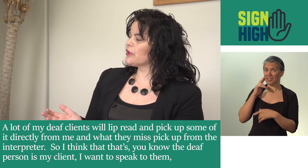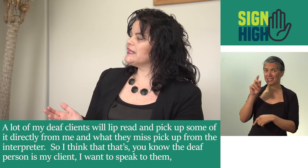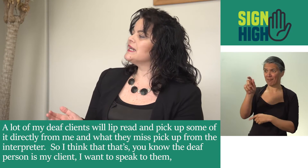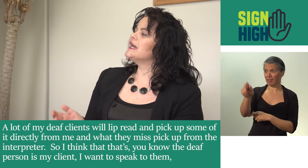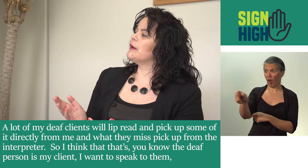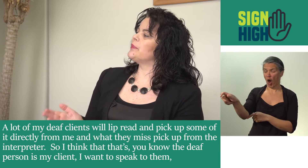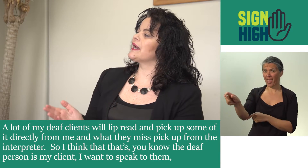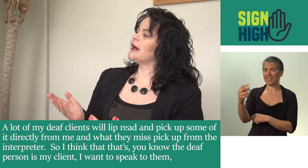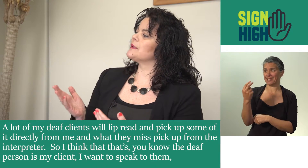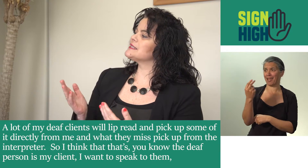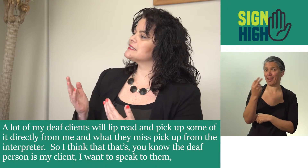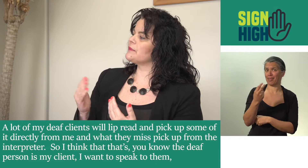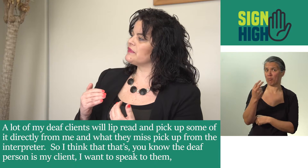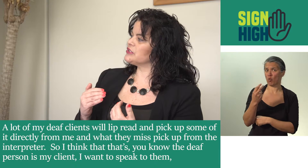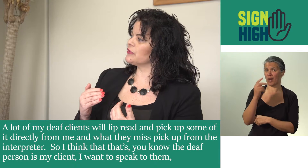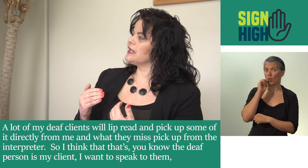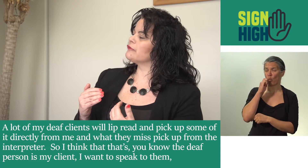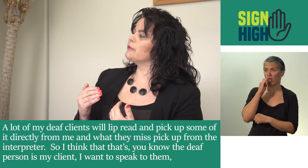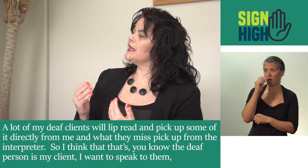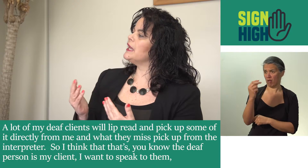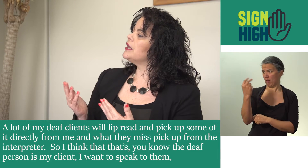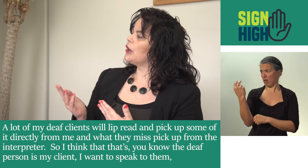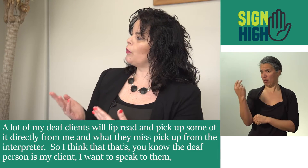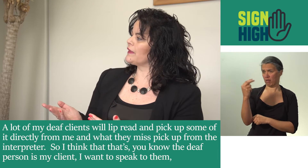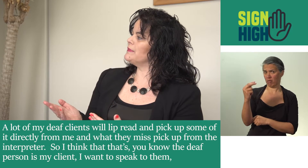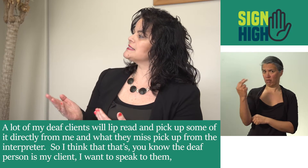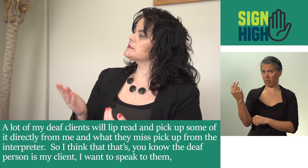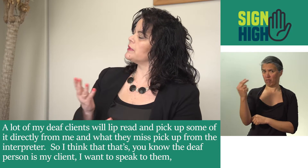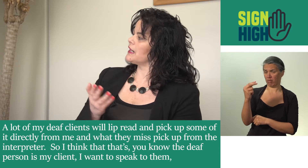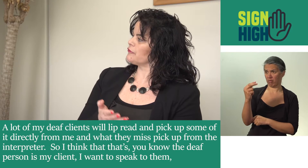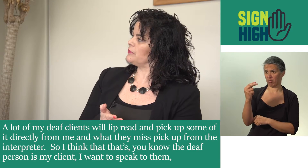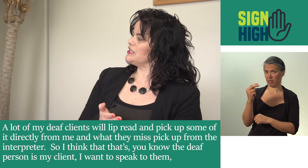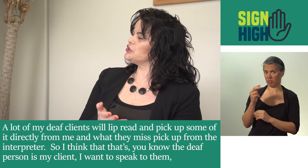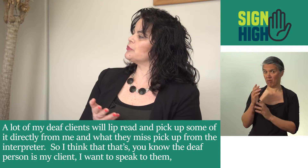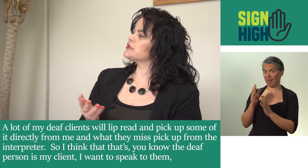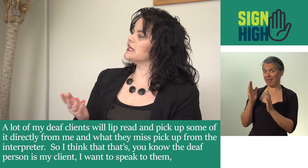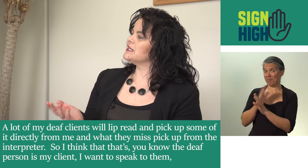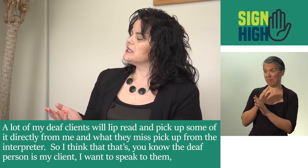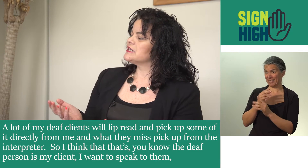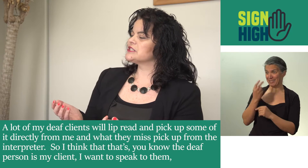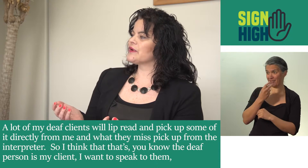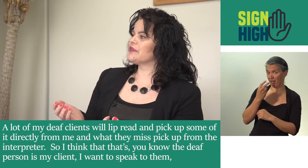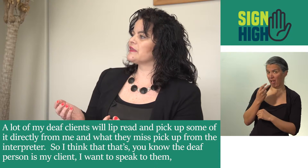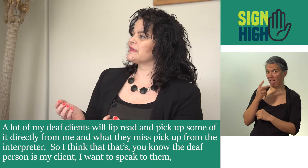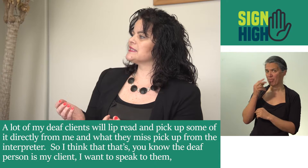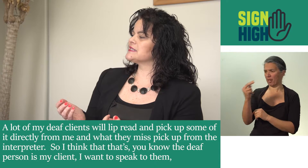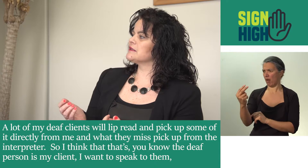read and pick up some of it directly from me, and what they miss pick up from the interpreter. So I think that that's,